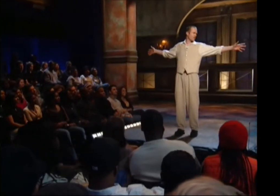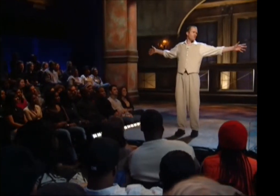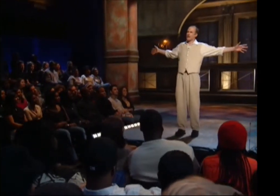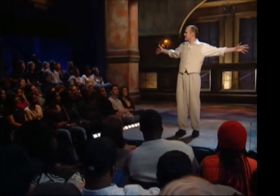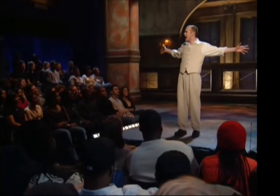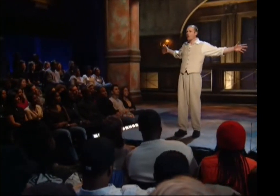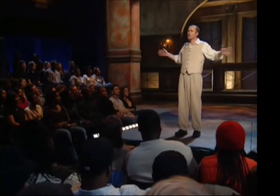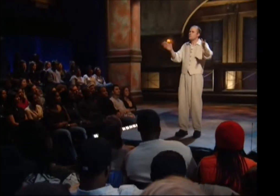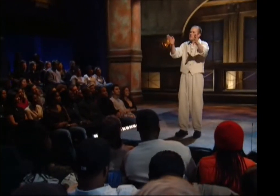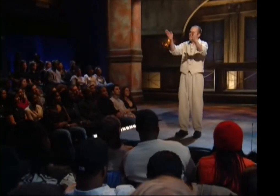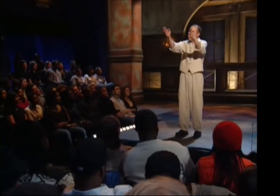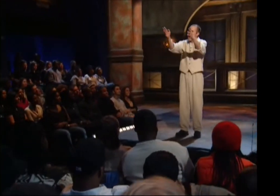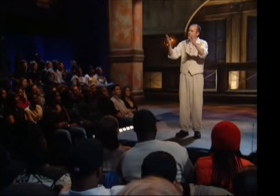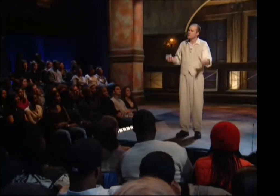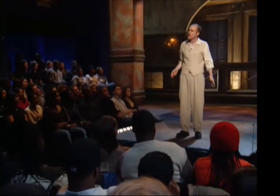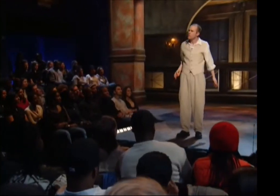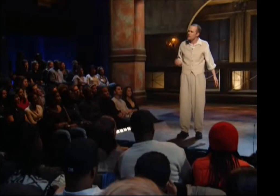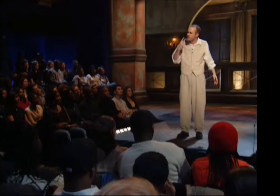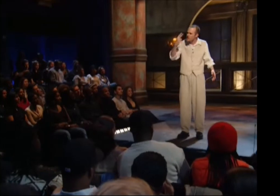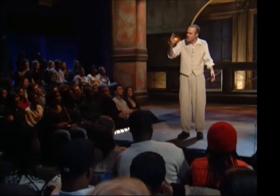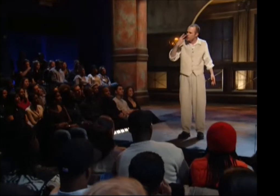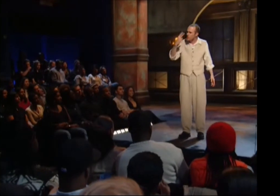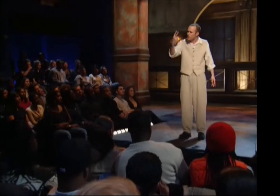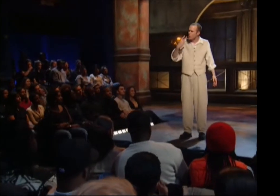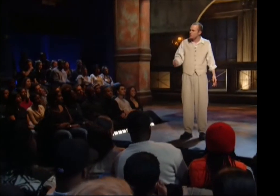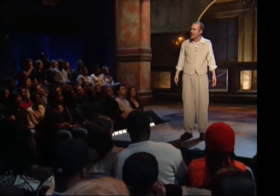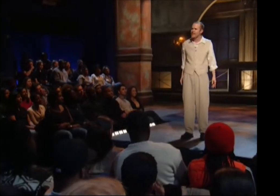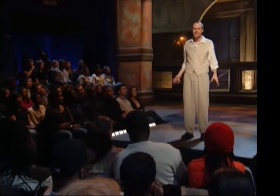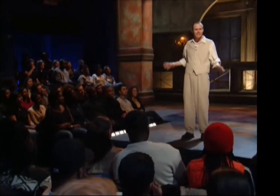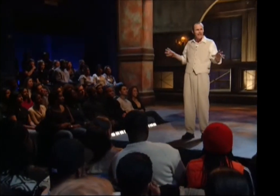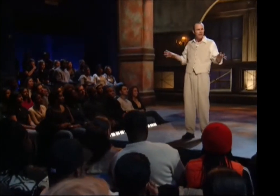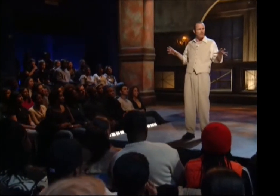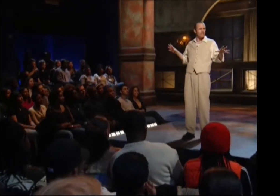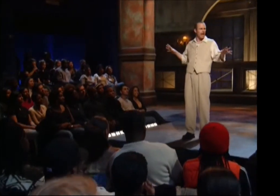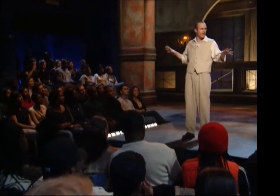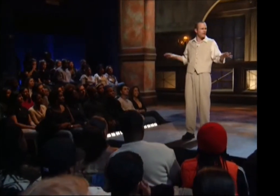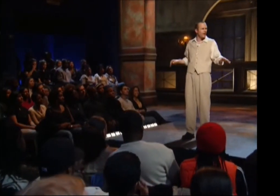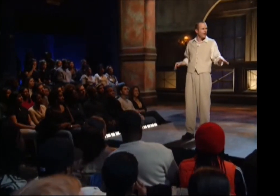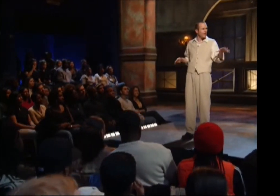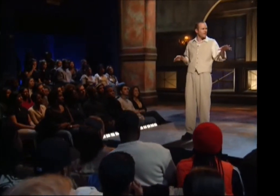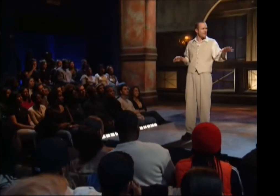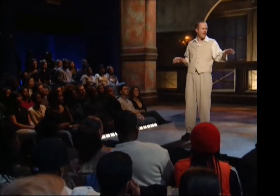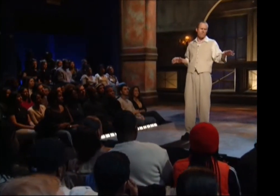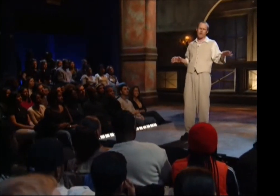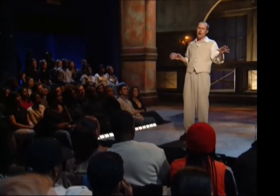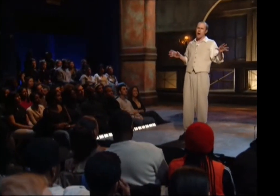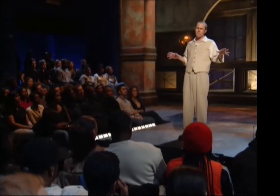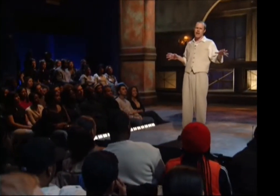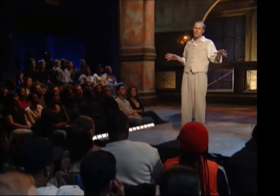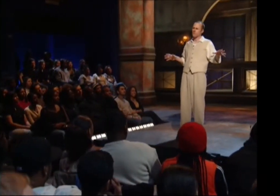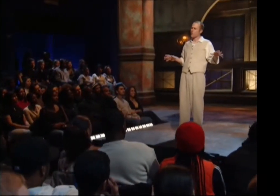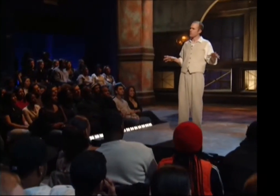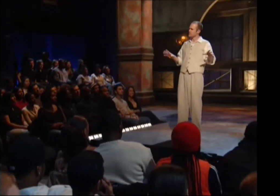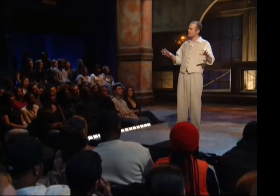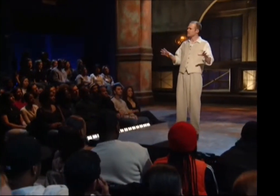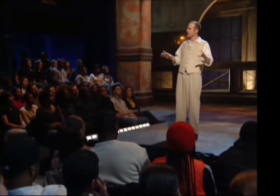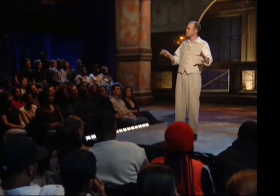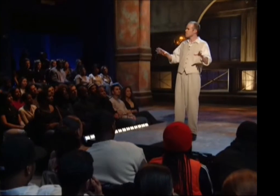spreads out, it spreads back so that everyone can hear those hands. And it's damn near silent, and there is never a microphone. But sometimes the poets